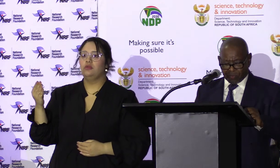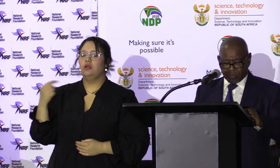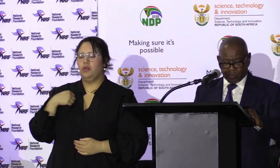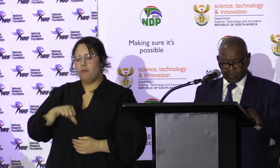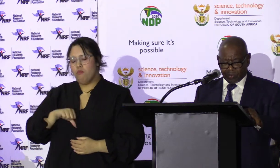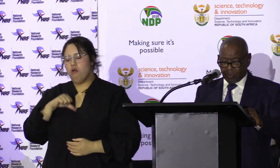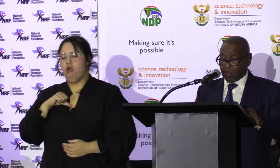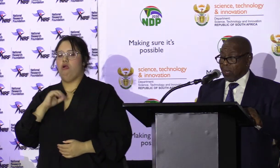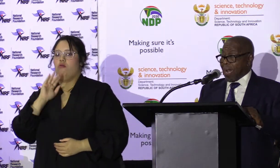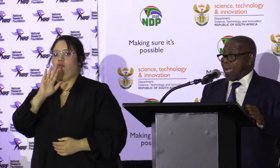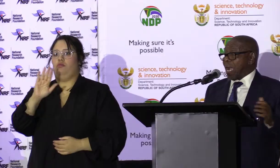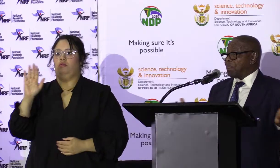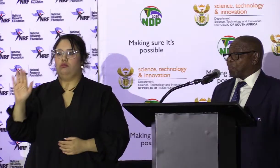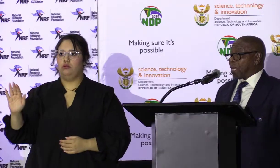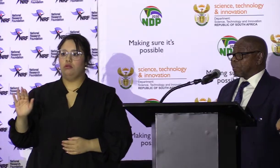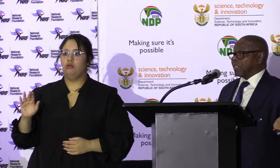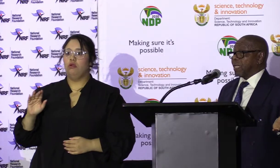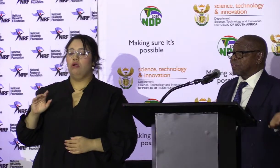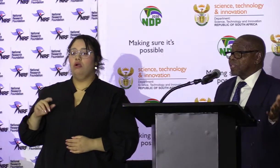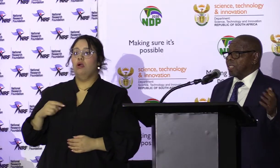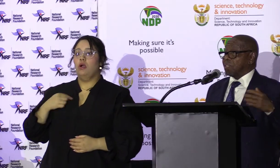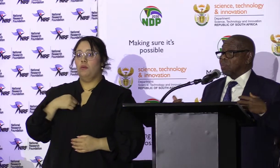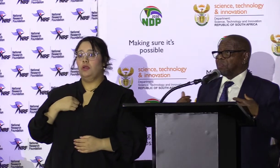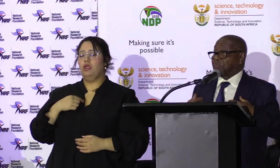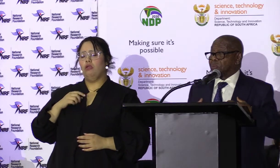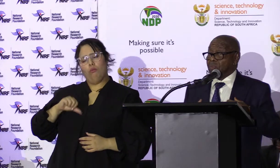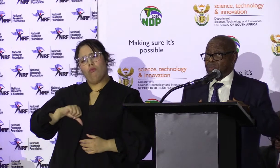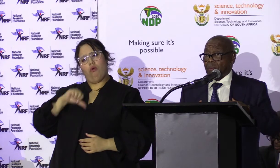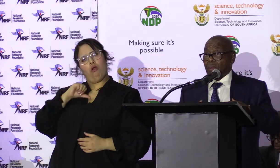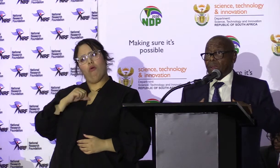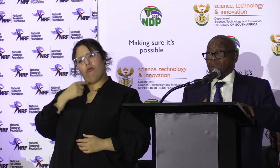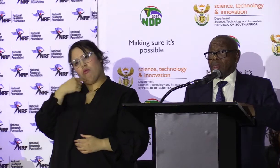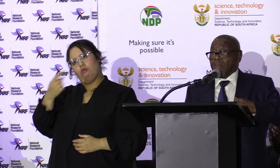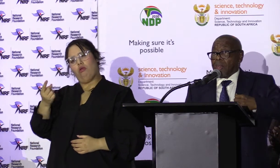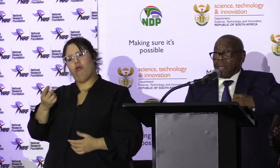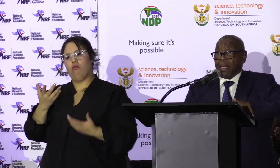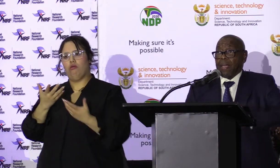very proud of you. I proudly now say to people,